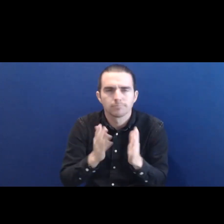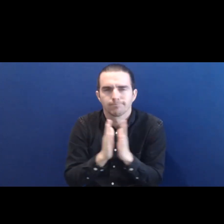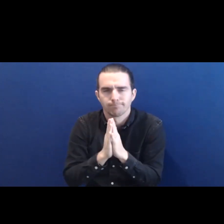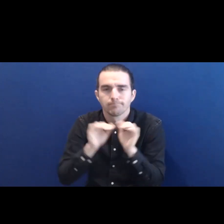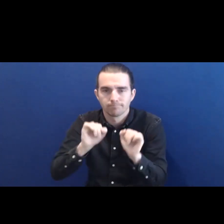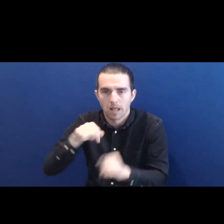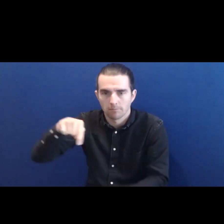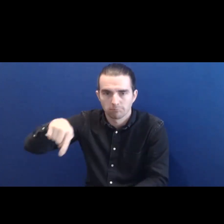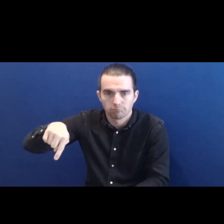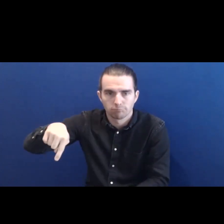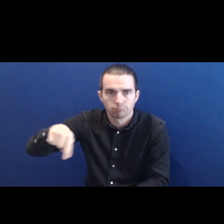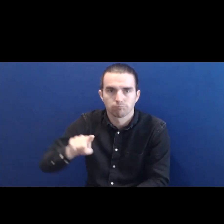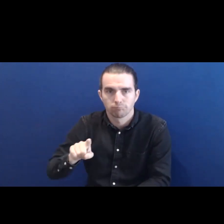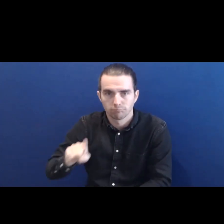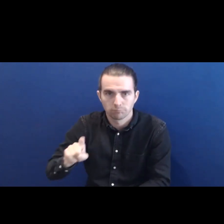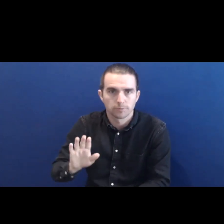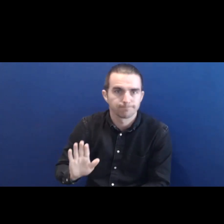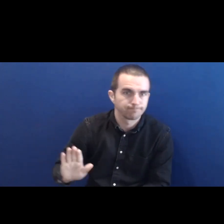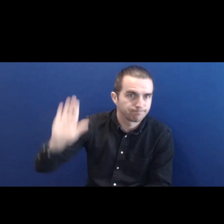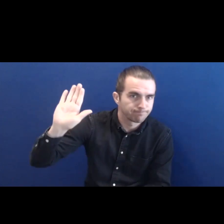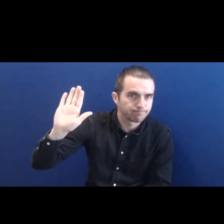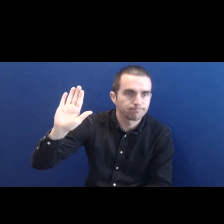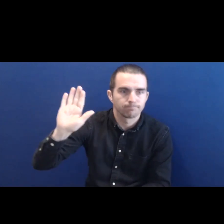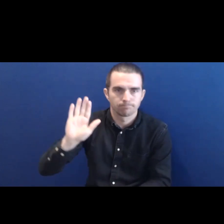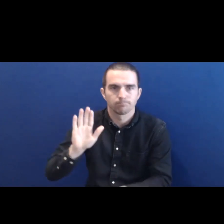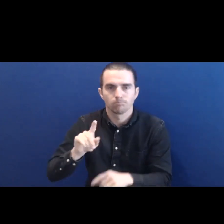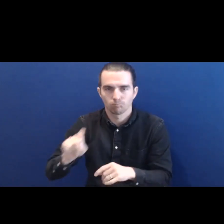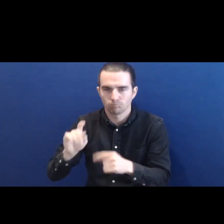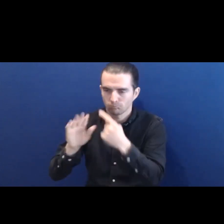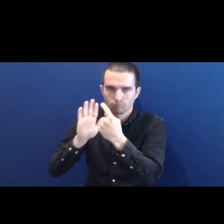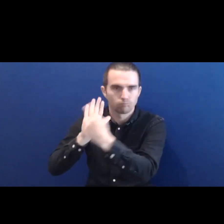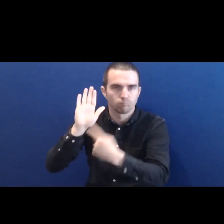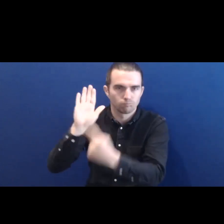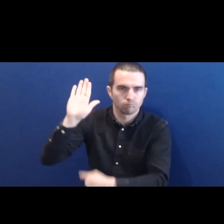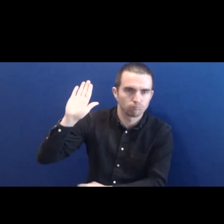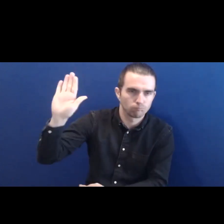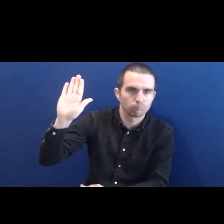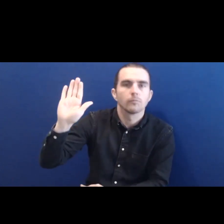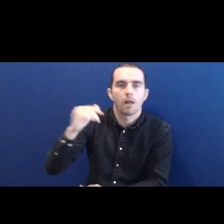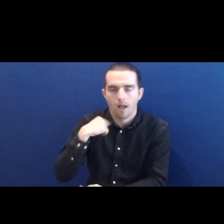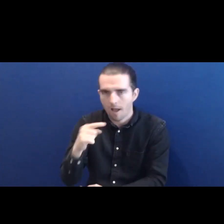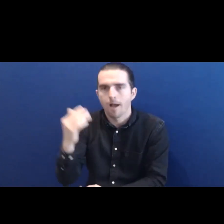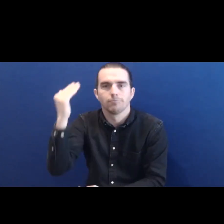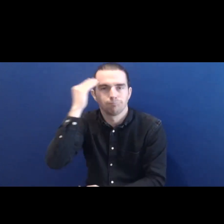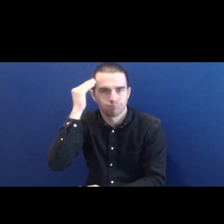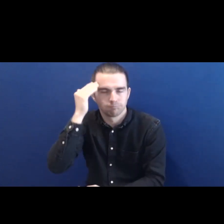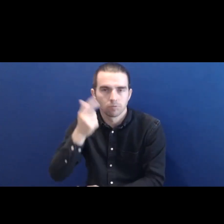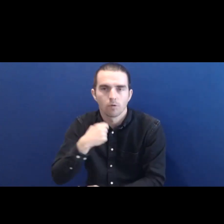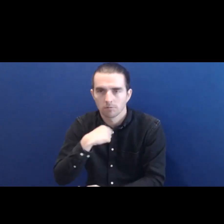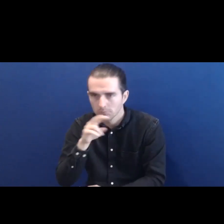I will just put a note again in the chat box, and the moderator and myself will give you the